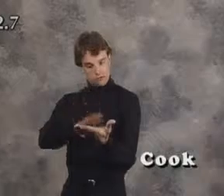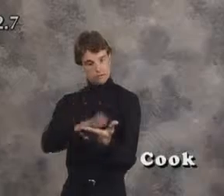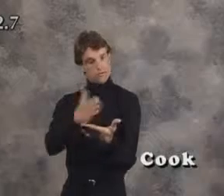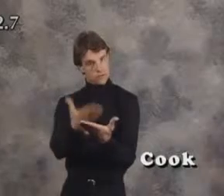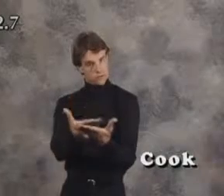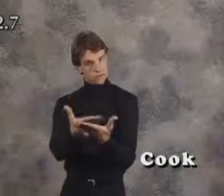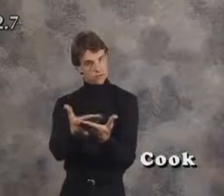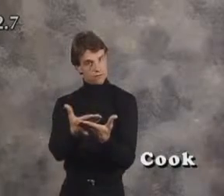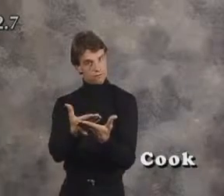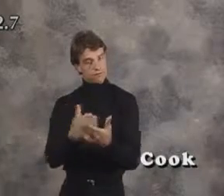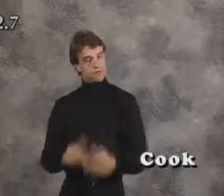Cook.